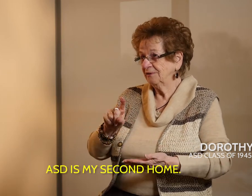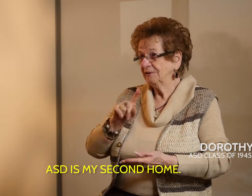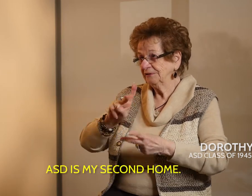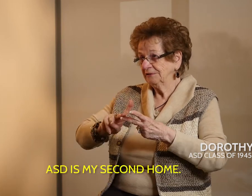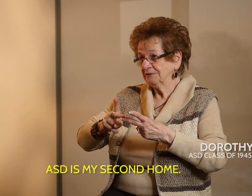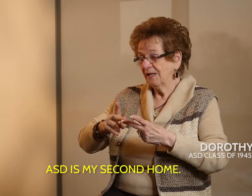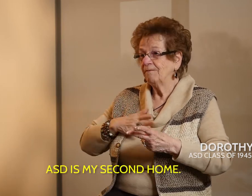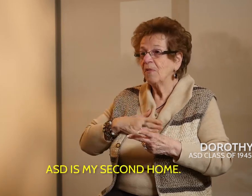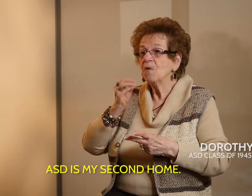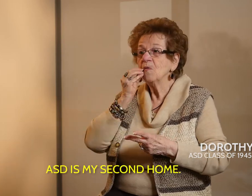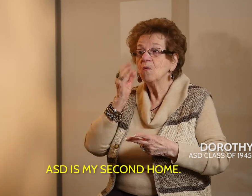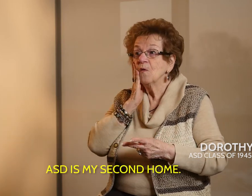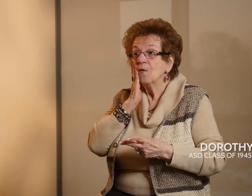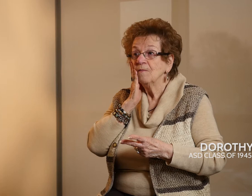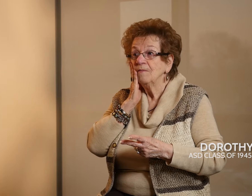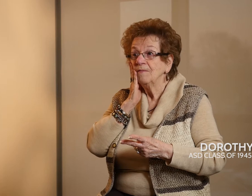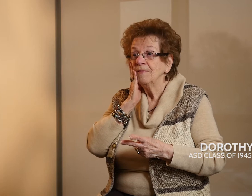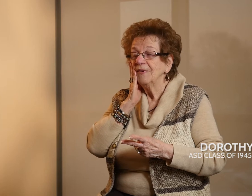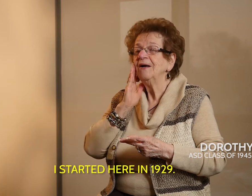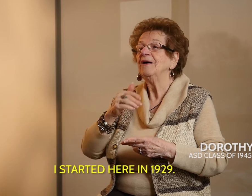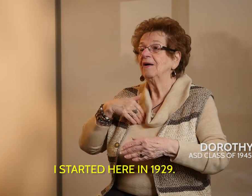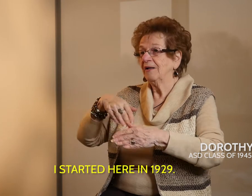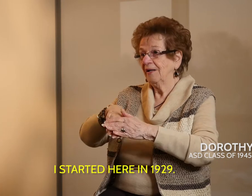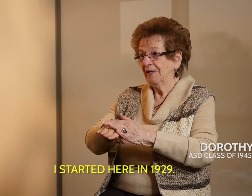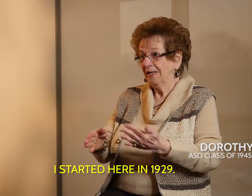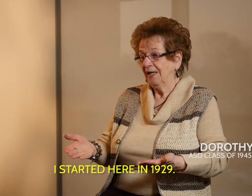ASD is my second home. I started here in